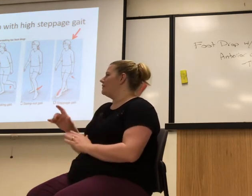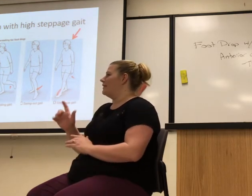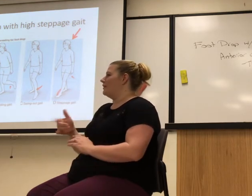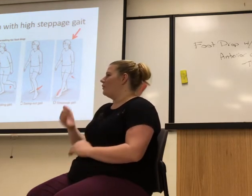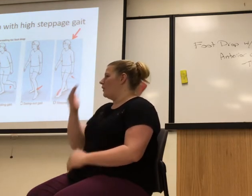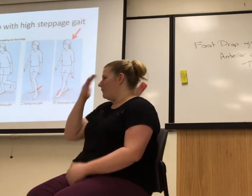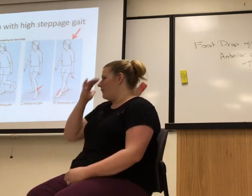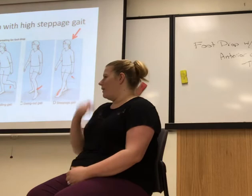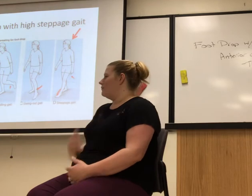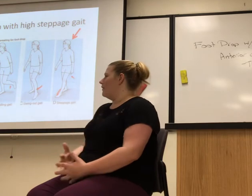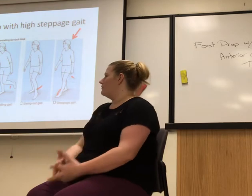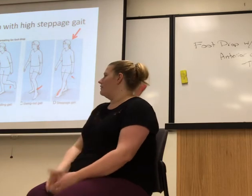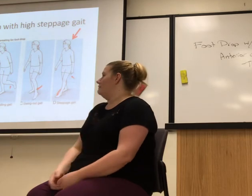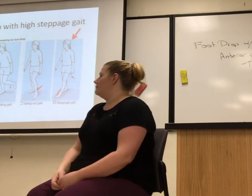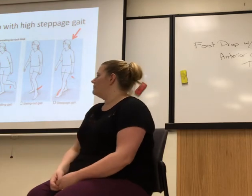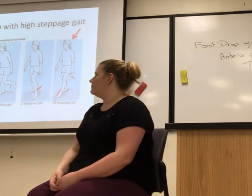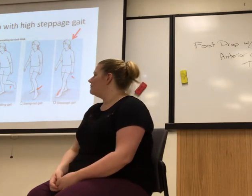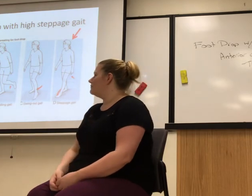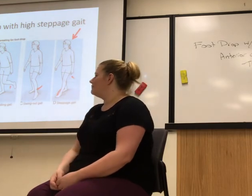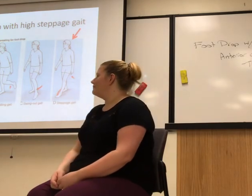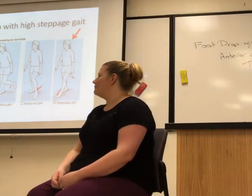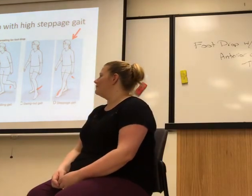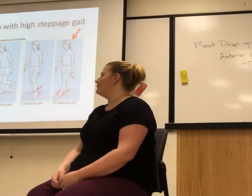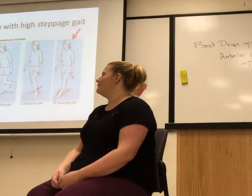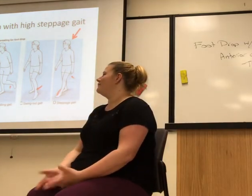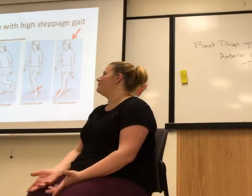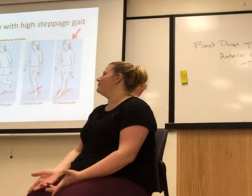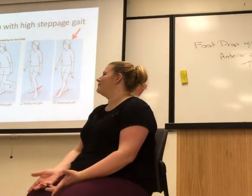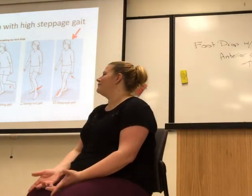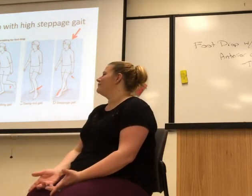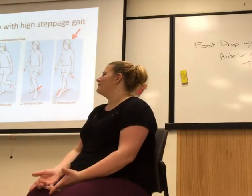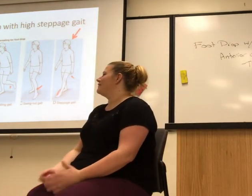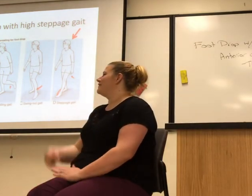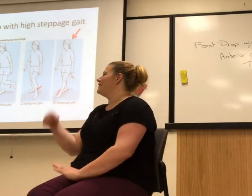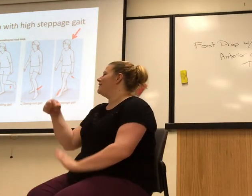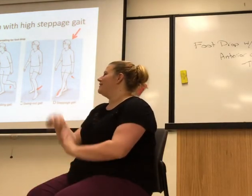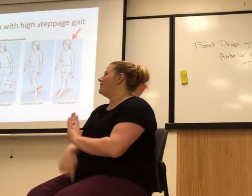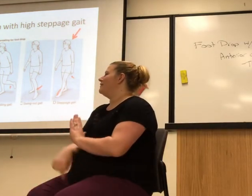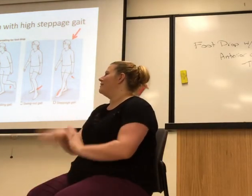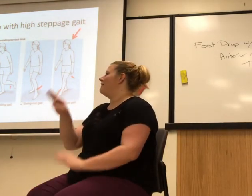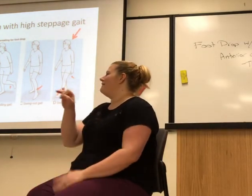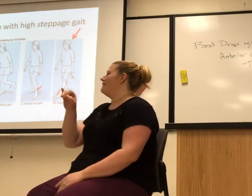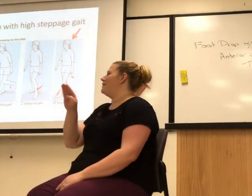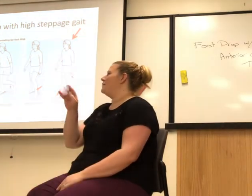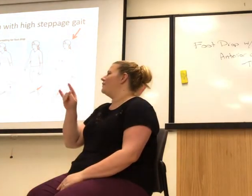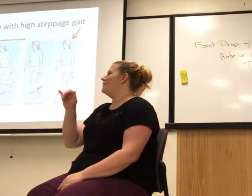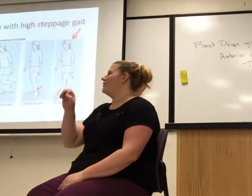If the nerve that is damaged is the deep branch, deep fibular nerve,